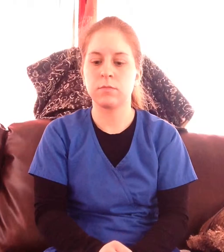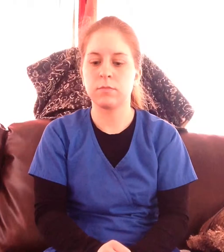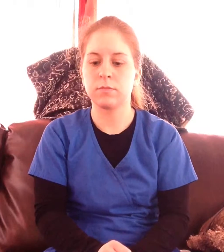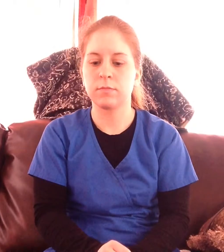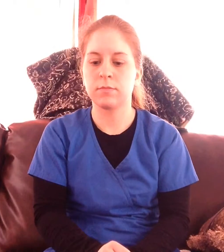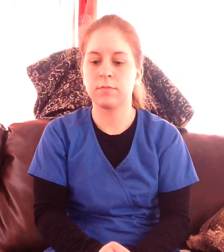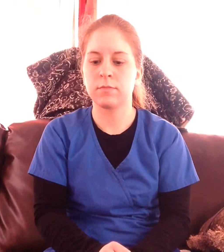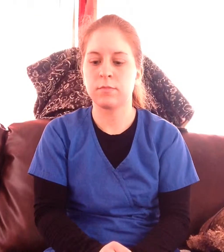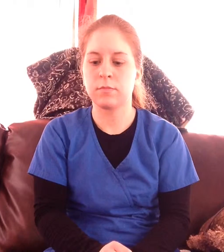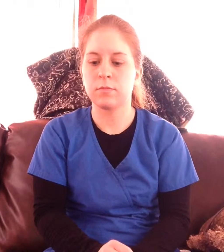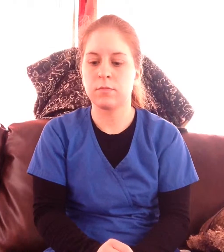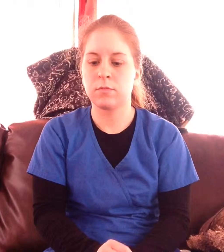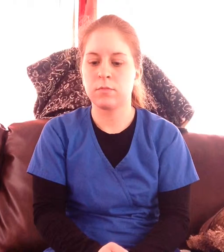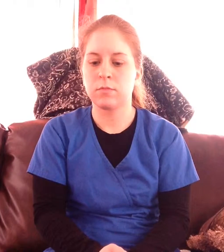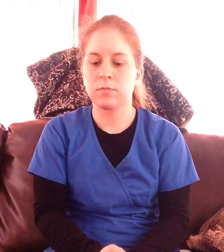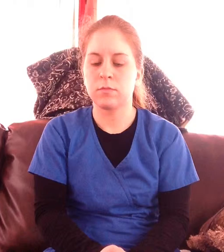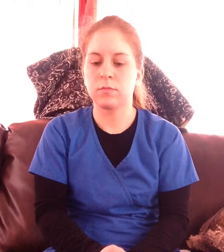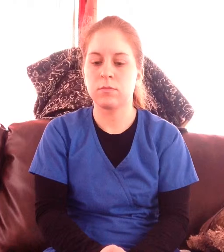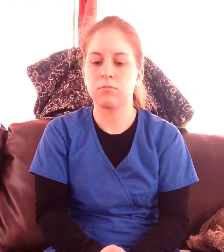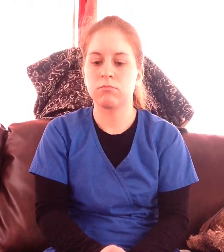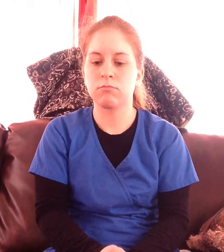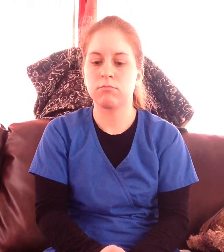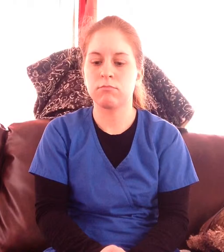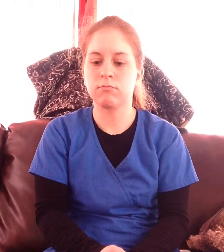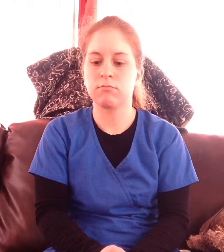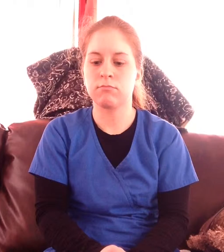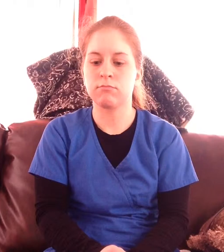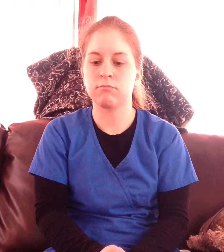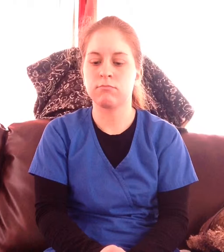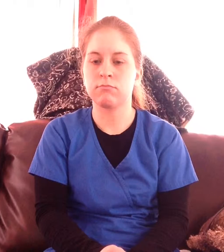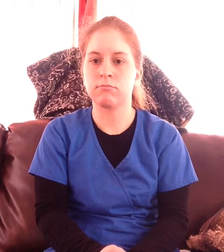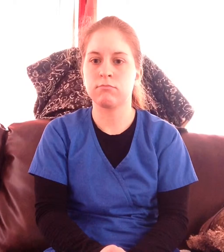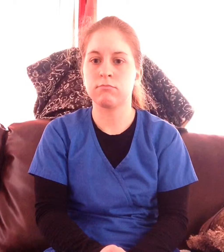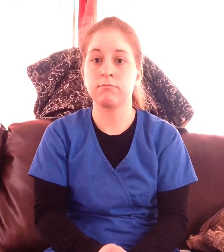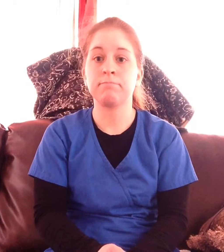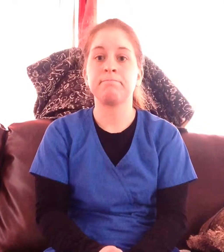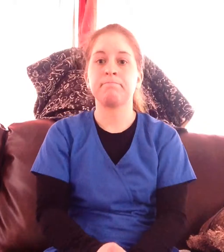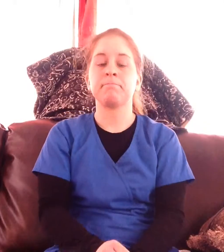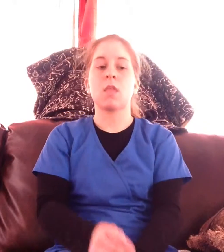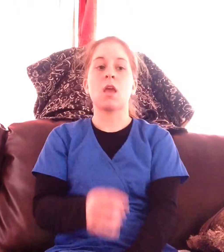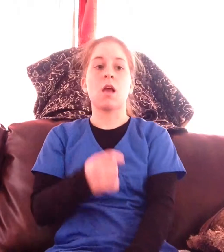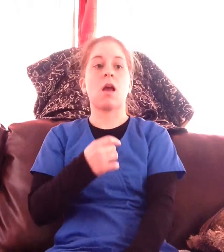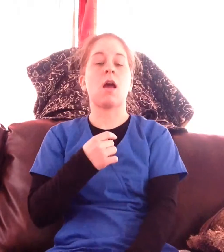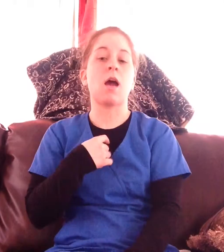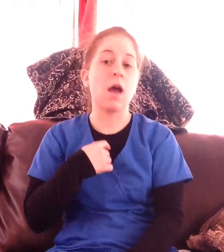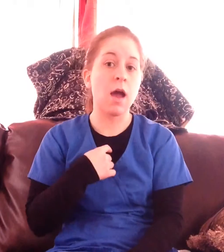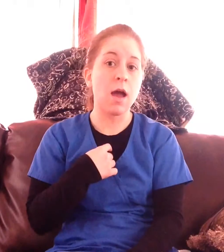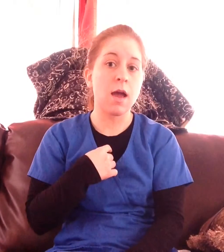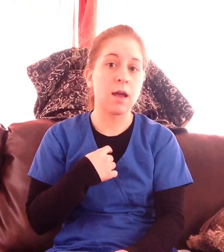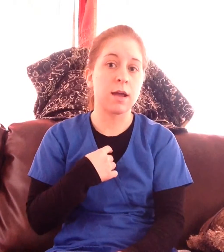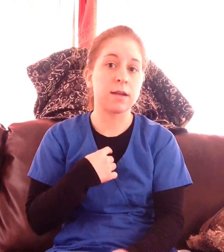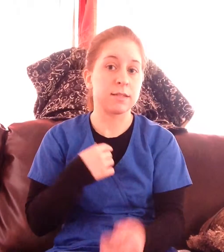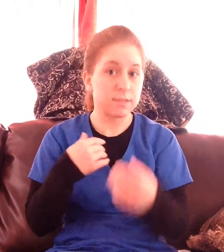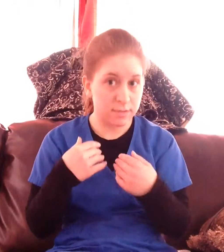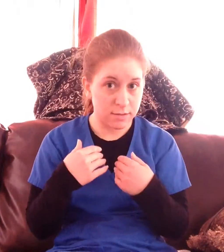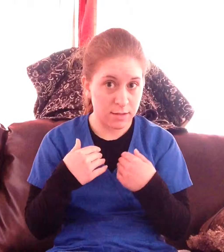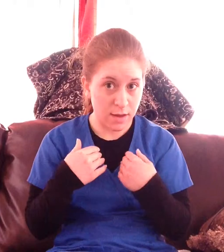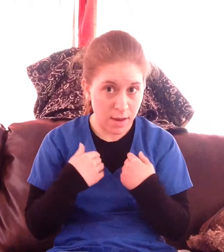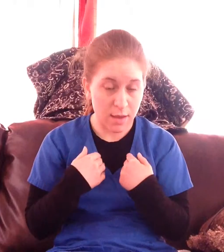I did manage to collect an old green platter and a gold Noritake coffee set, which I